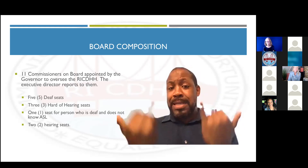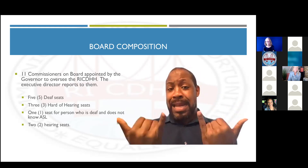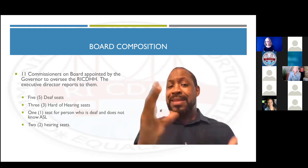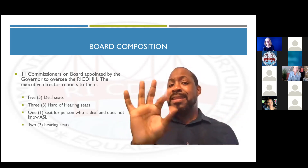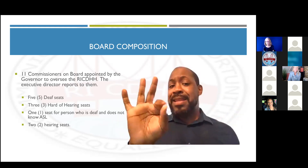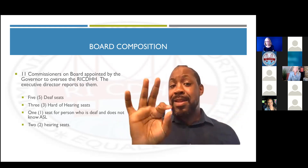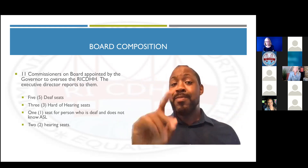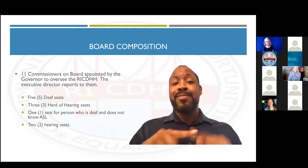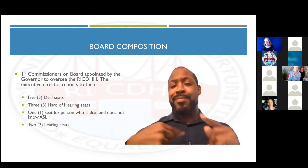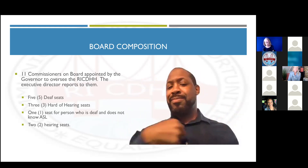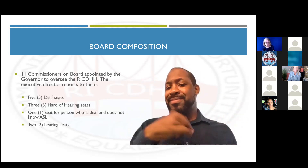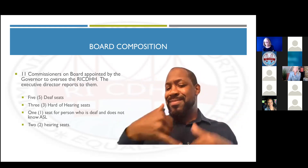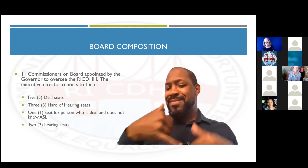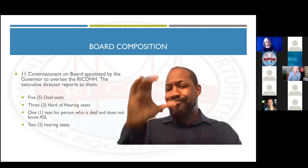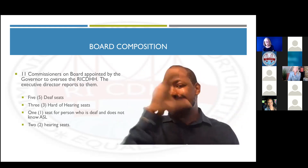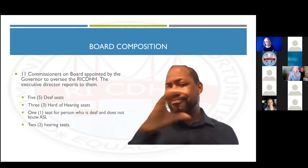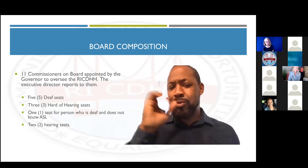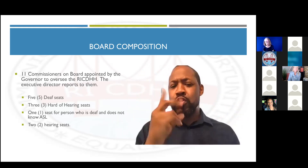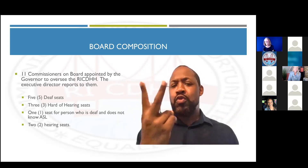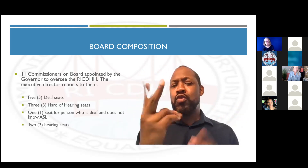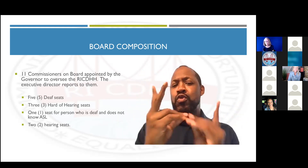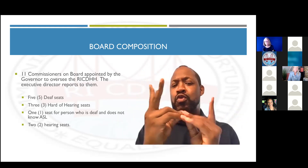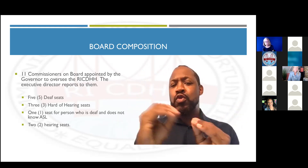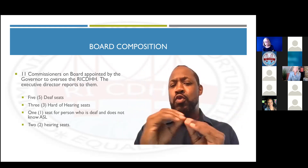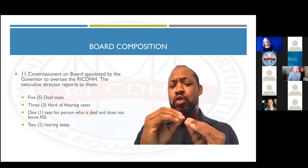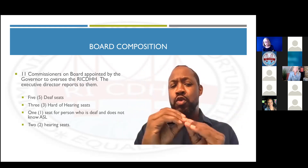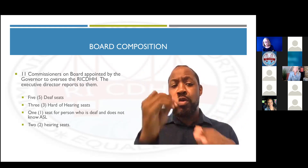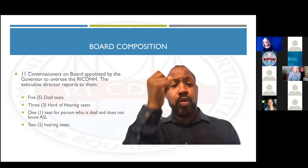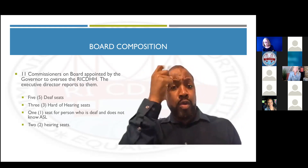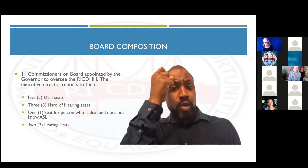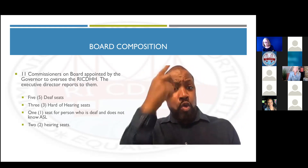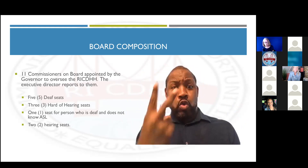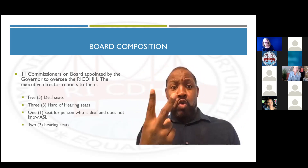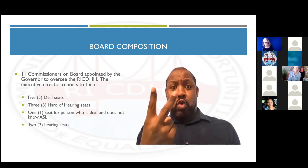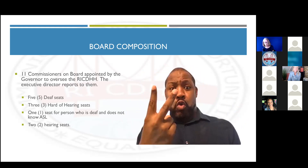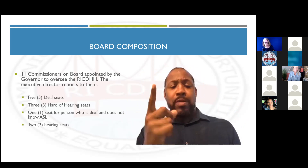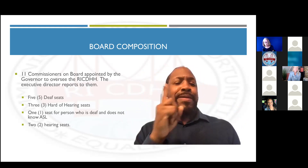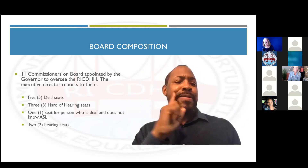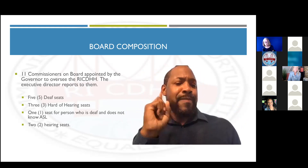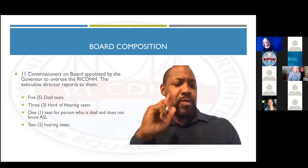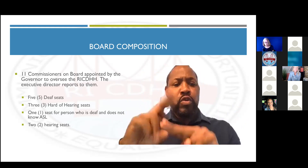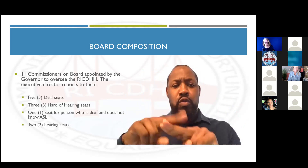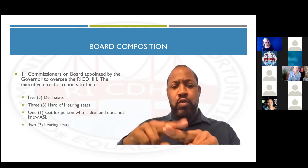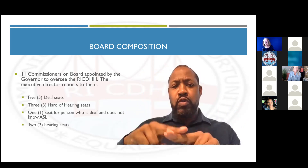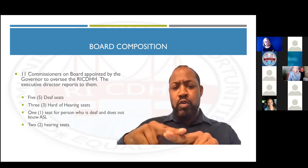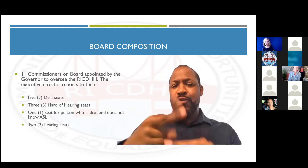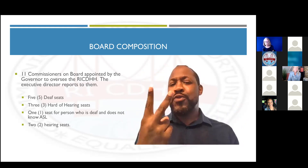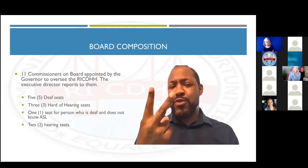That's 9, we have 9 commissioners right now. We're still looking for 2 more commissioners. We need deaf